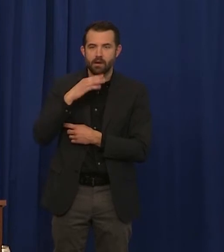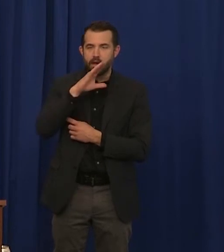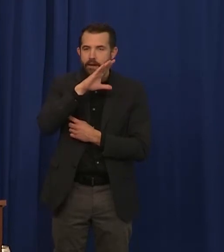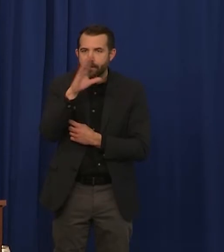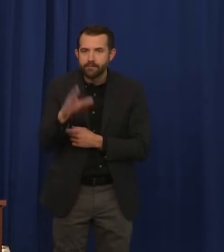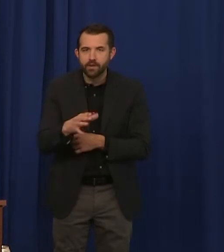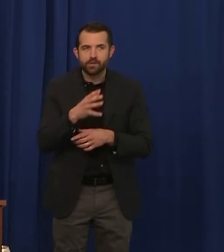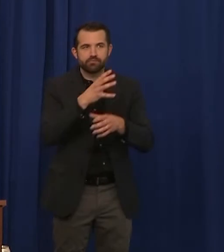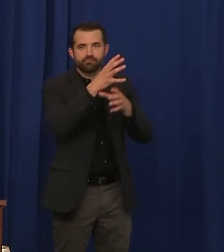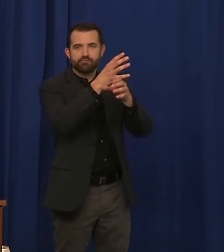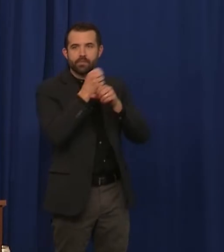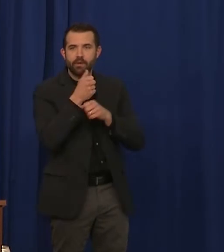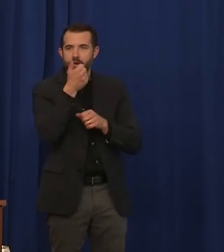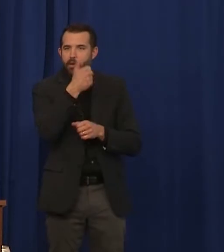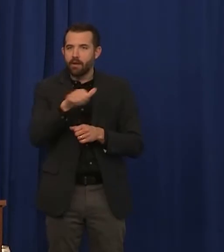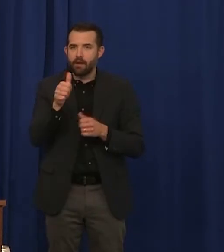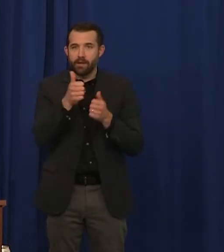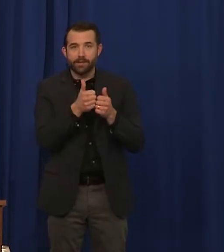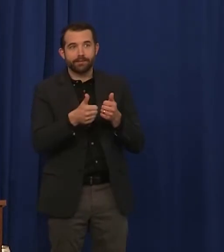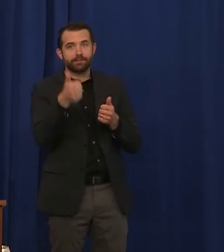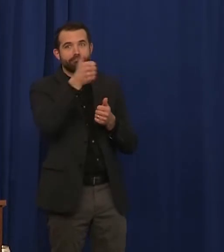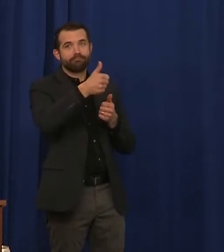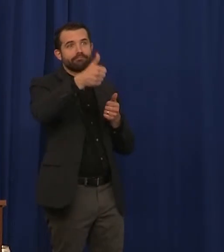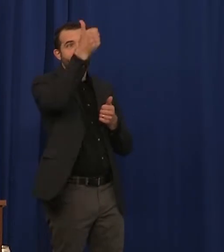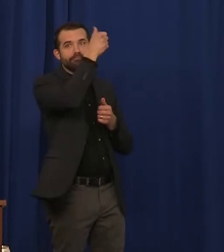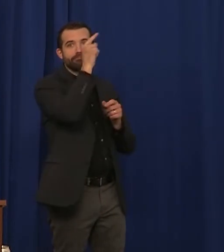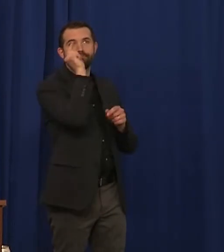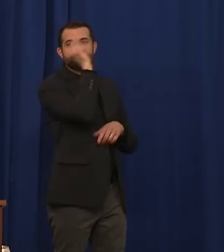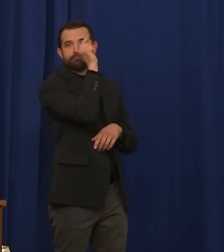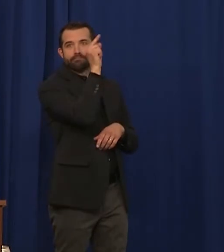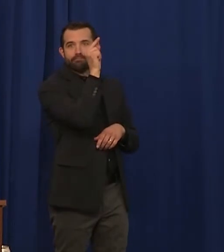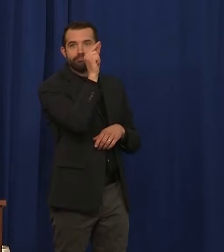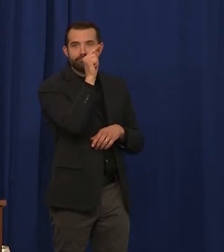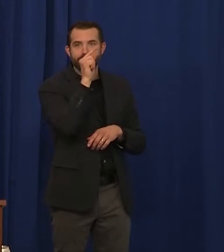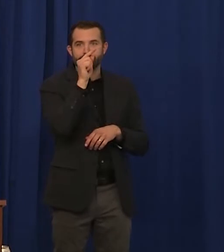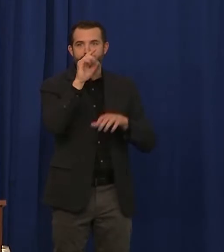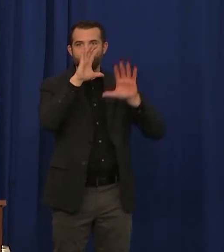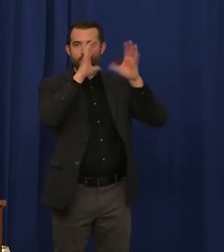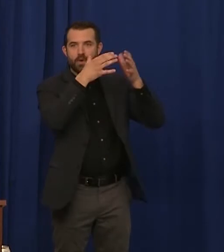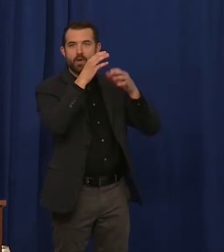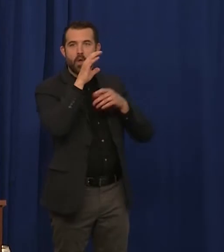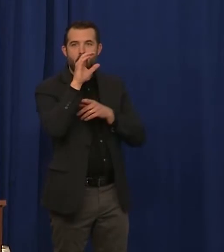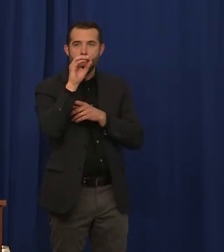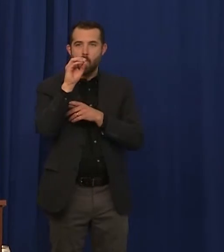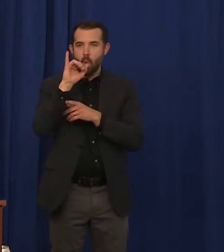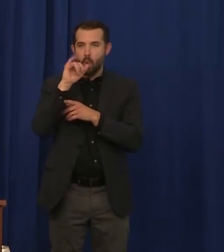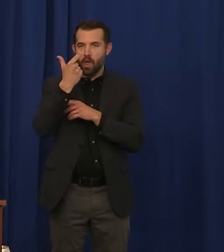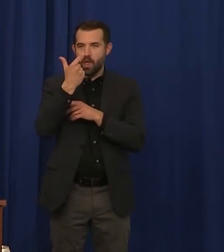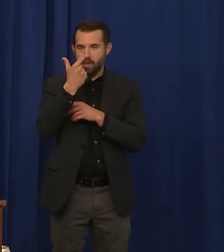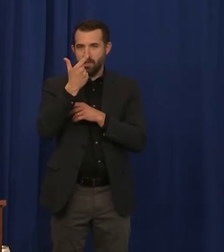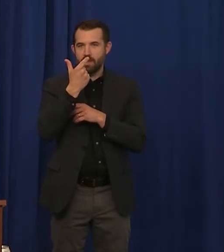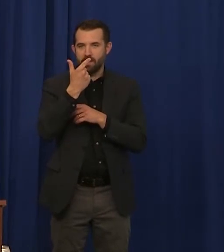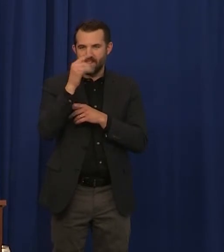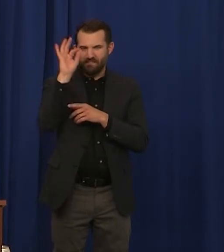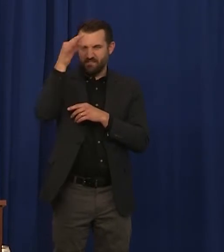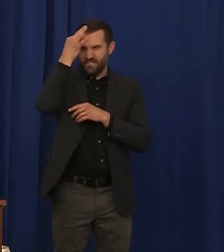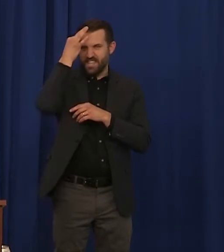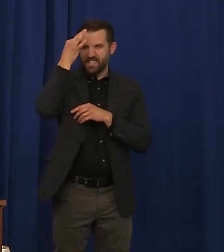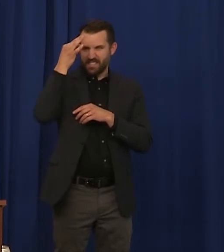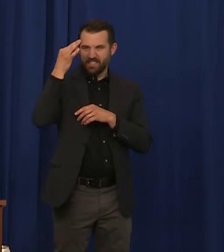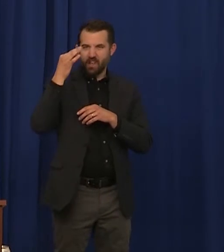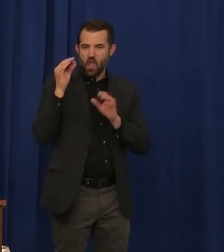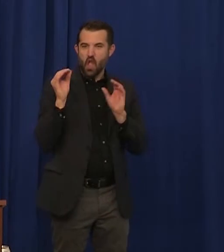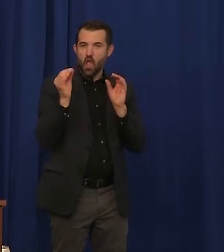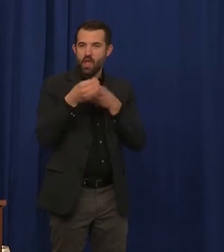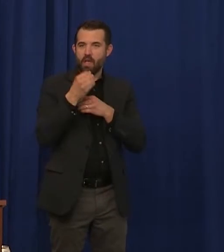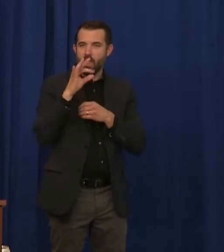a letter from the Office of the Inspector General before a program was up and running,